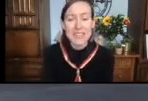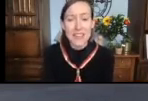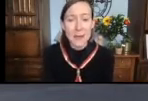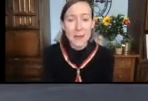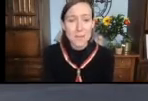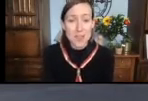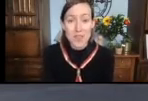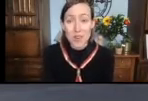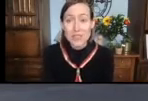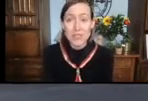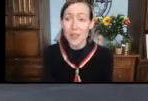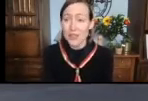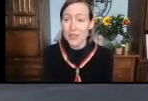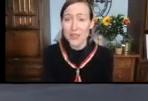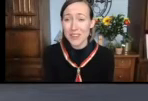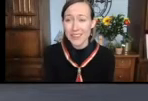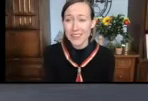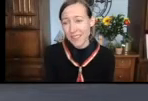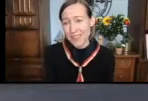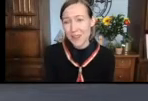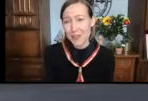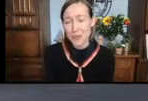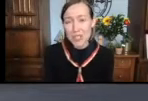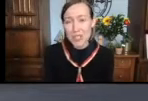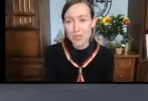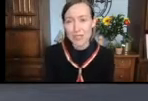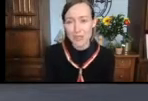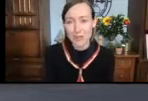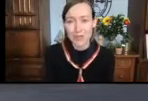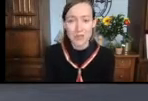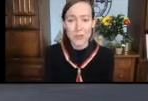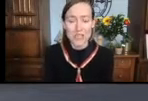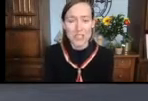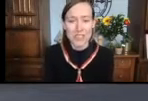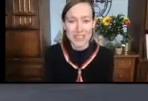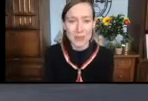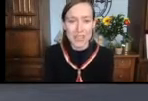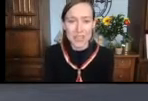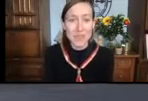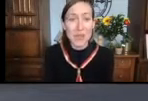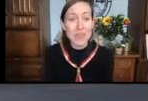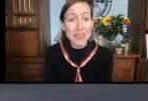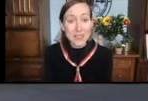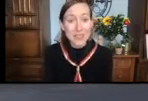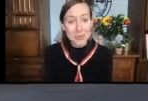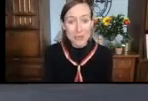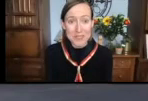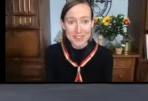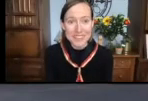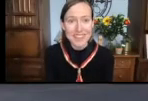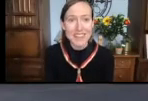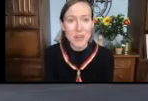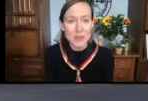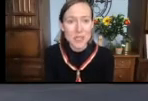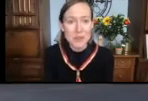because there's not a lot of Christian material for British Sign Language. But I found a